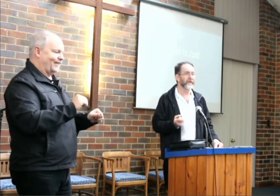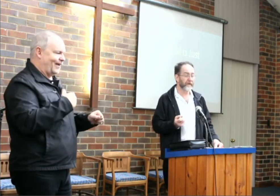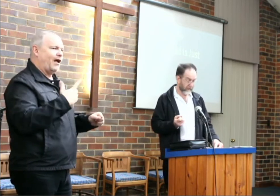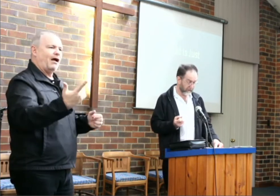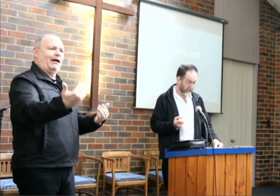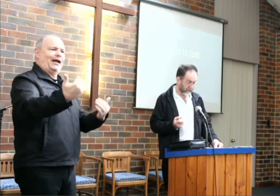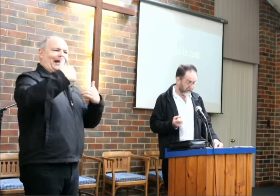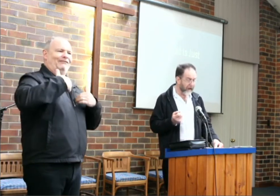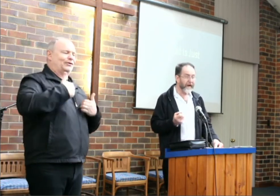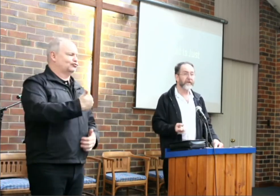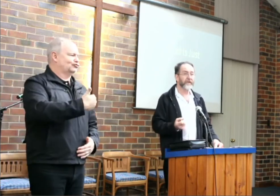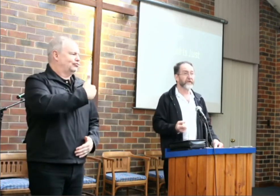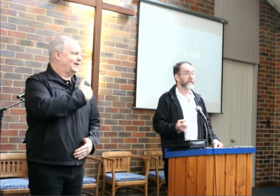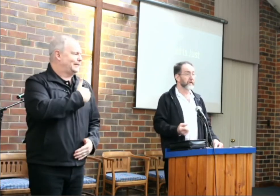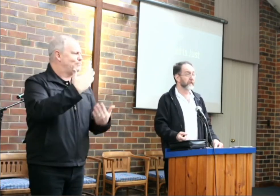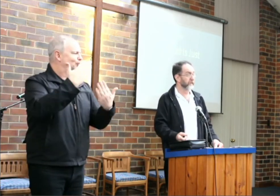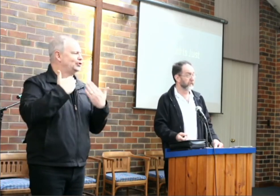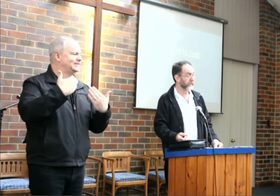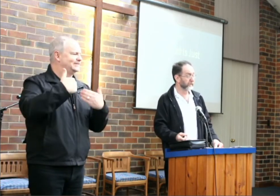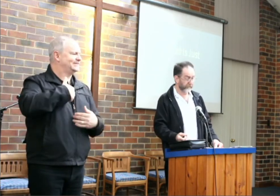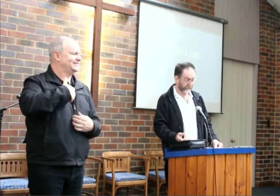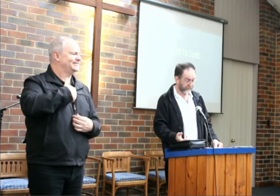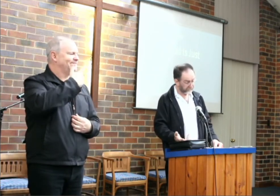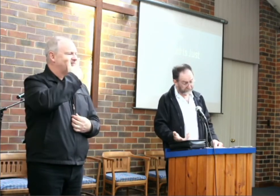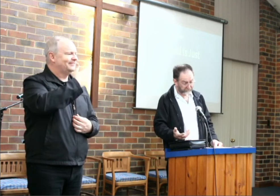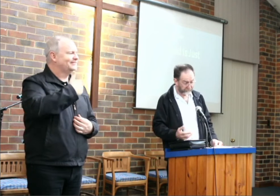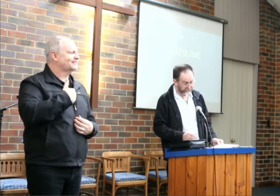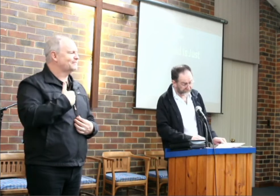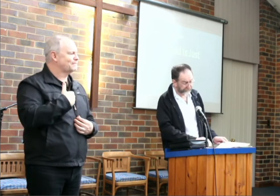grace, an undeserved gift.